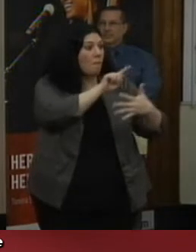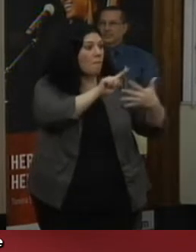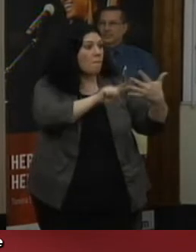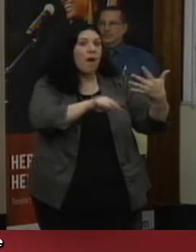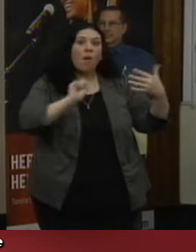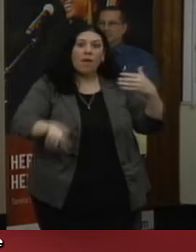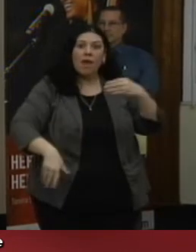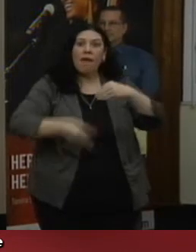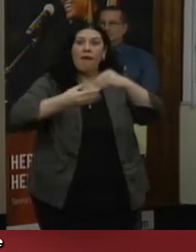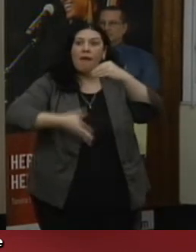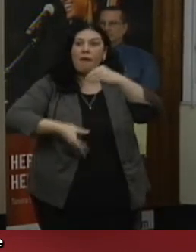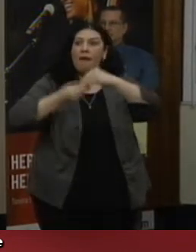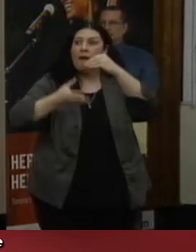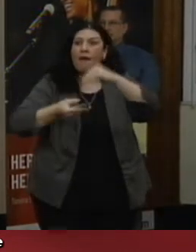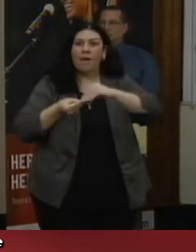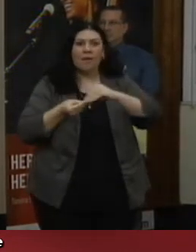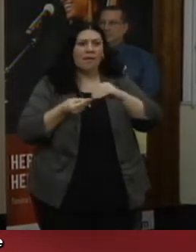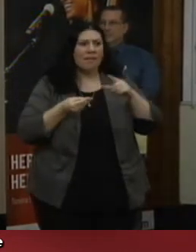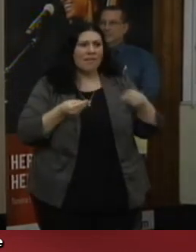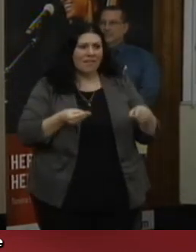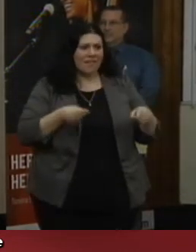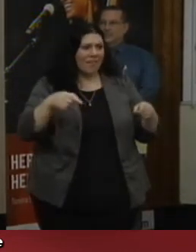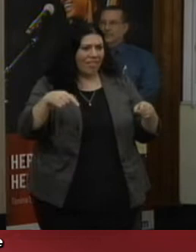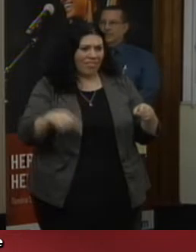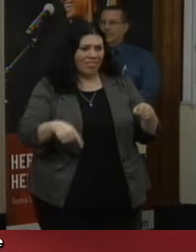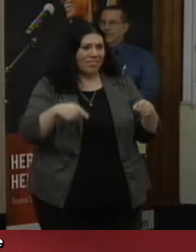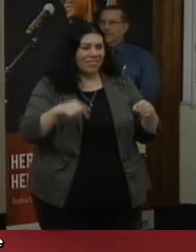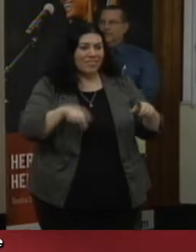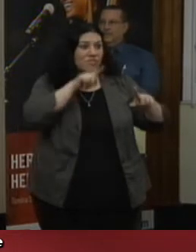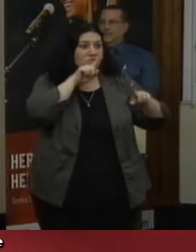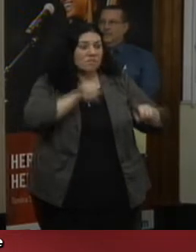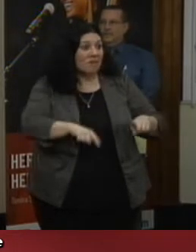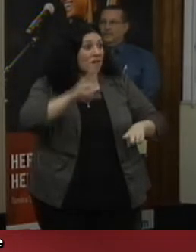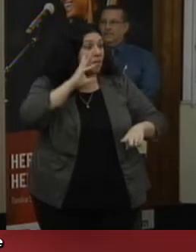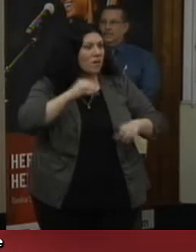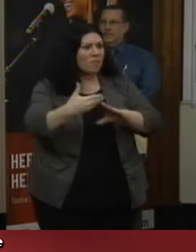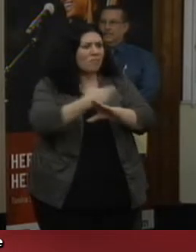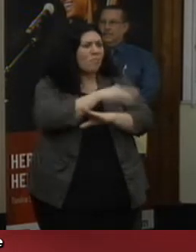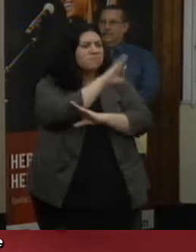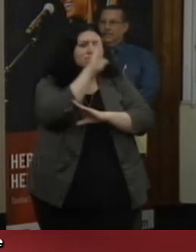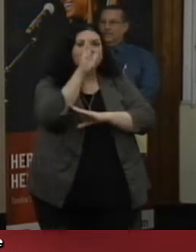issued. This is an unprecedented response in the region.